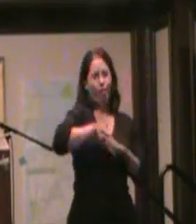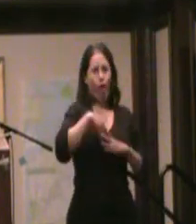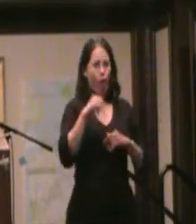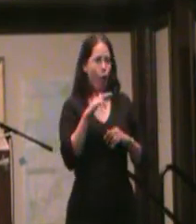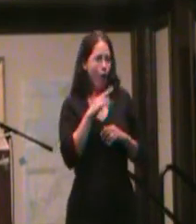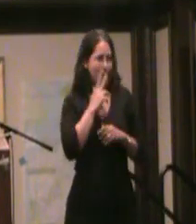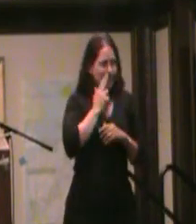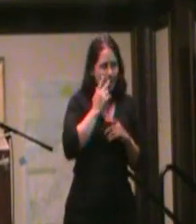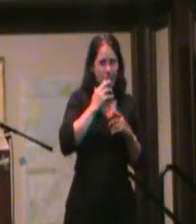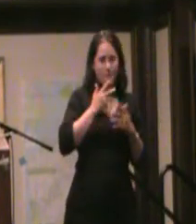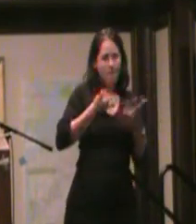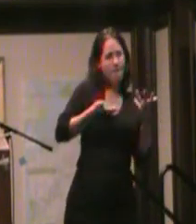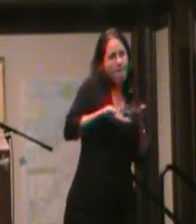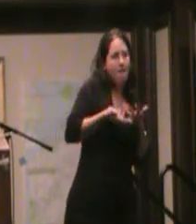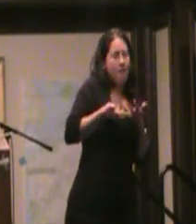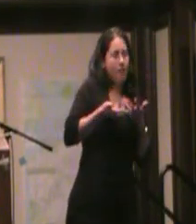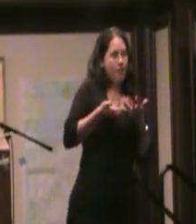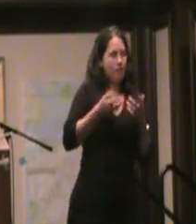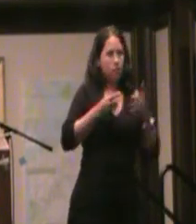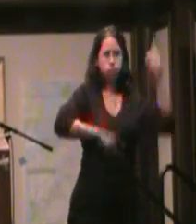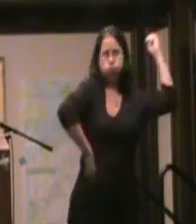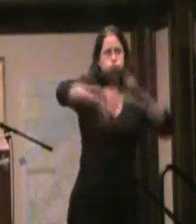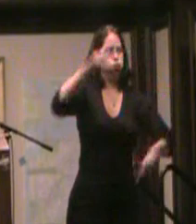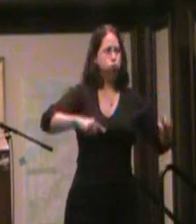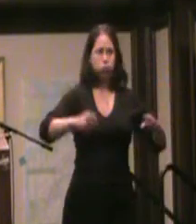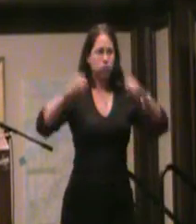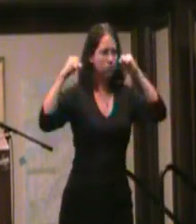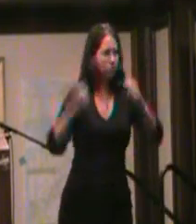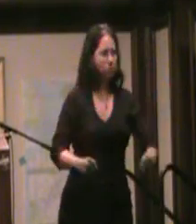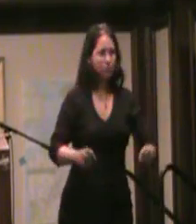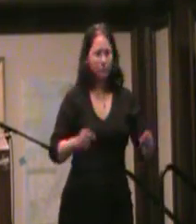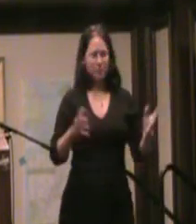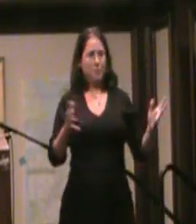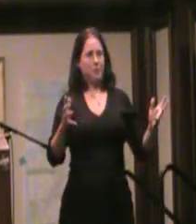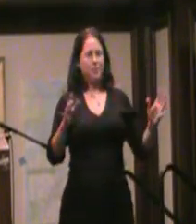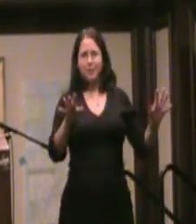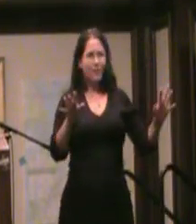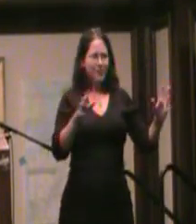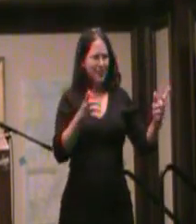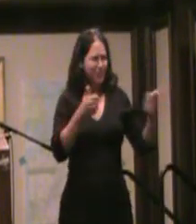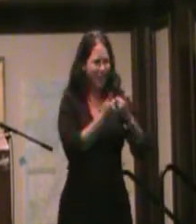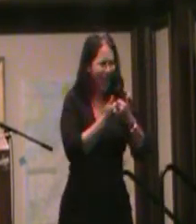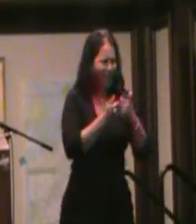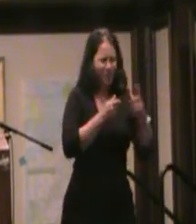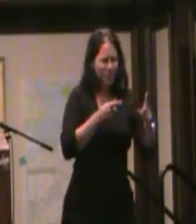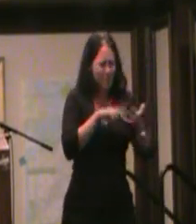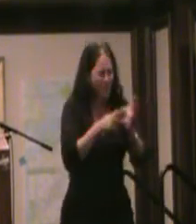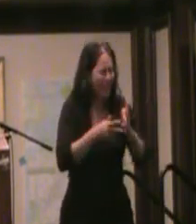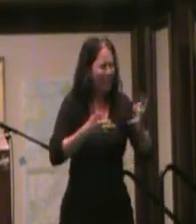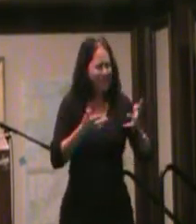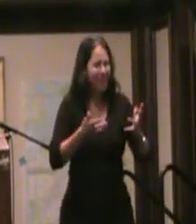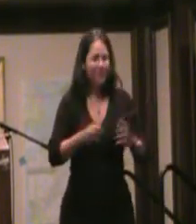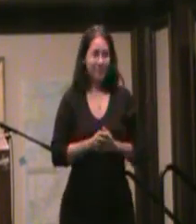wide variation. And that's where it becomes a little bit more of a challenge.